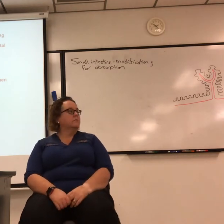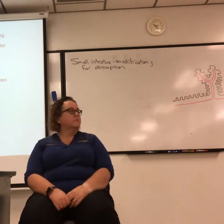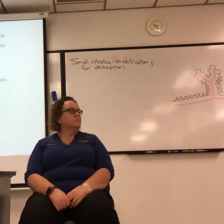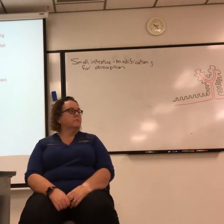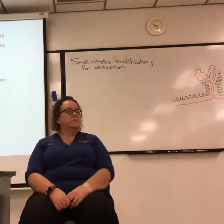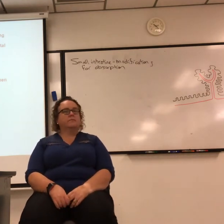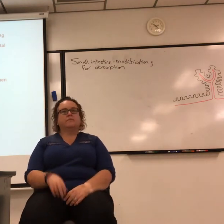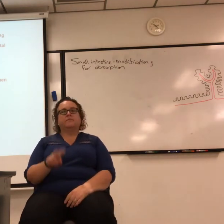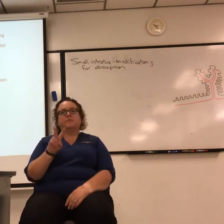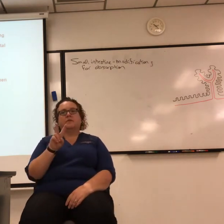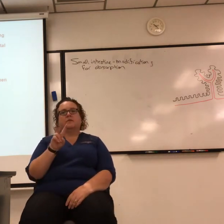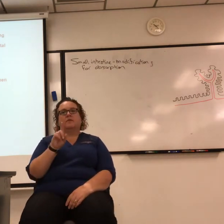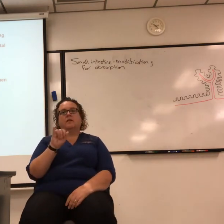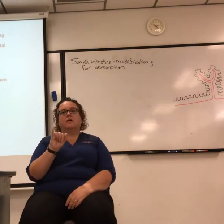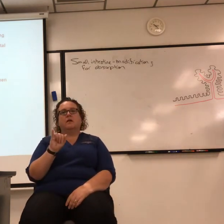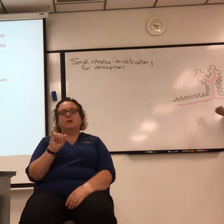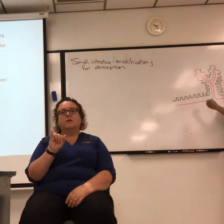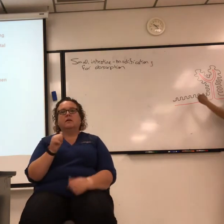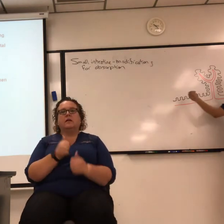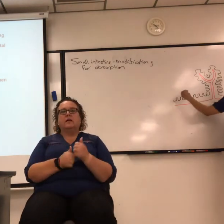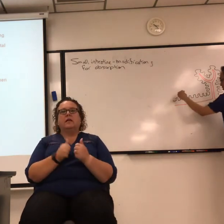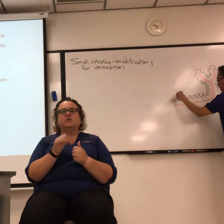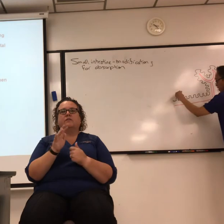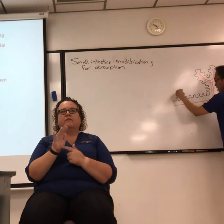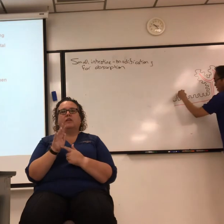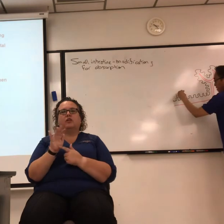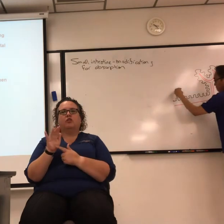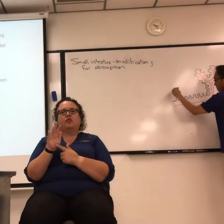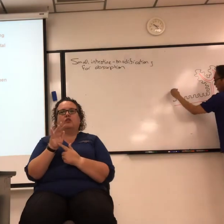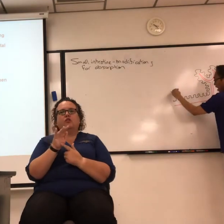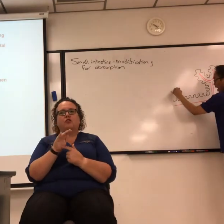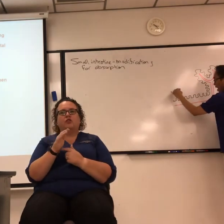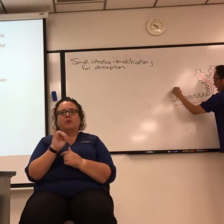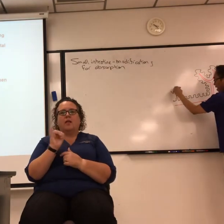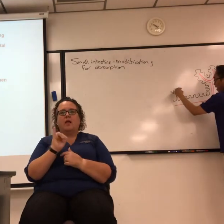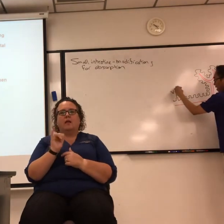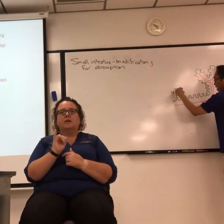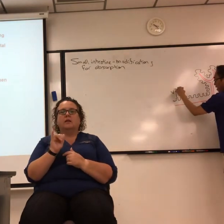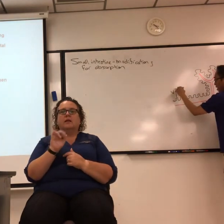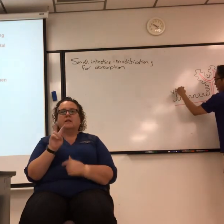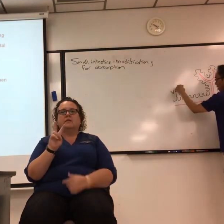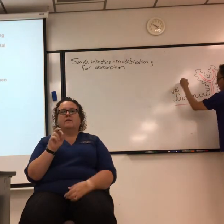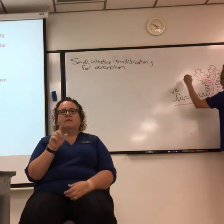Those are the villi. Each little finger-like projection is a villi.